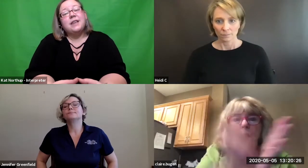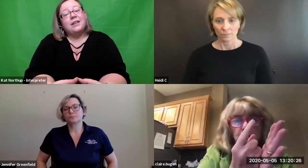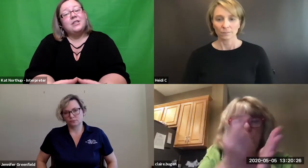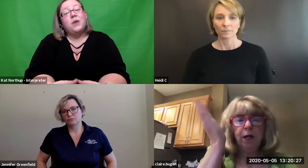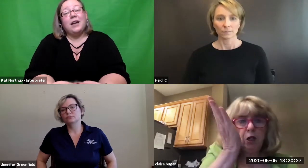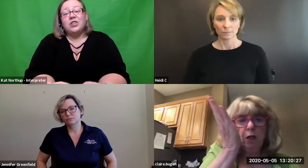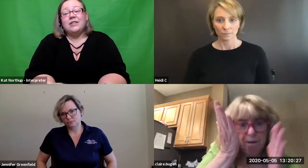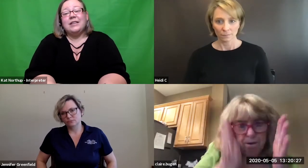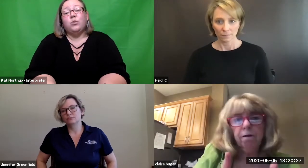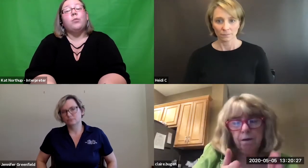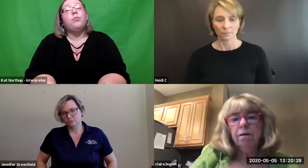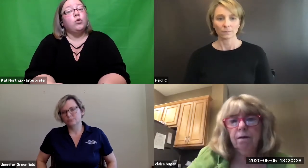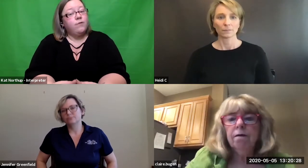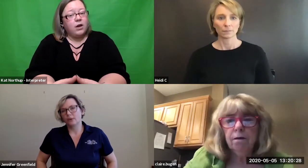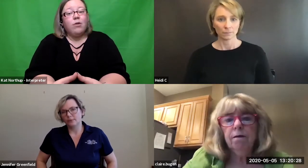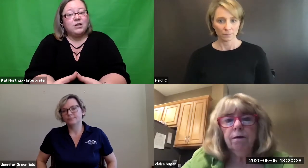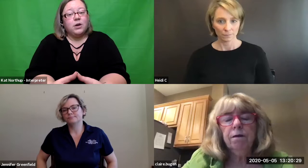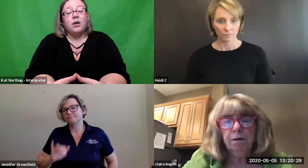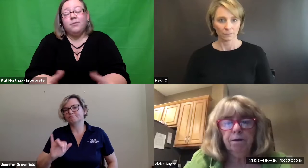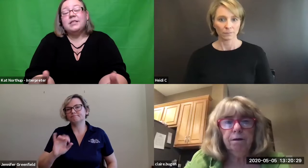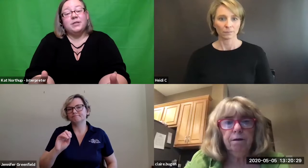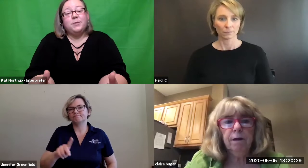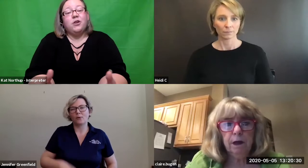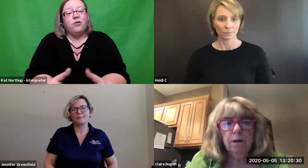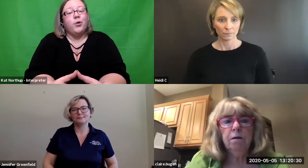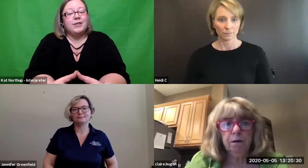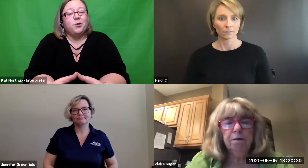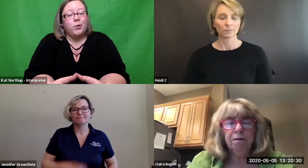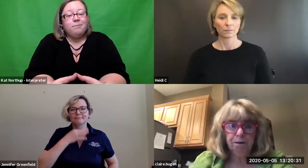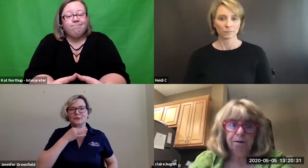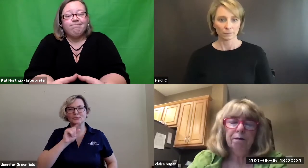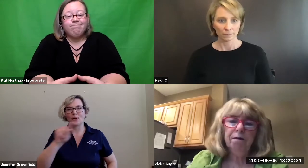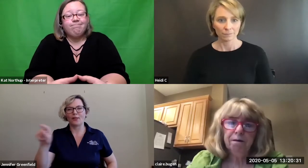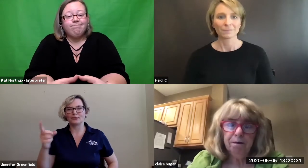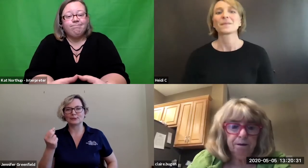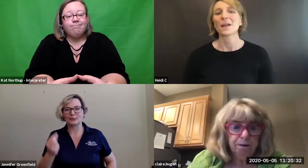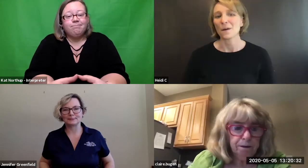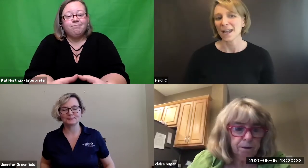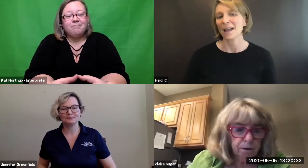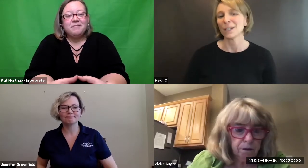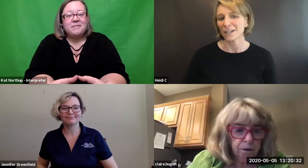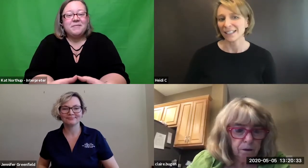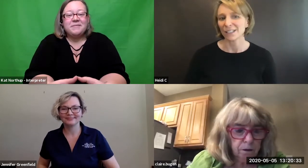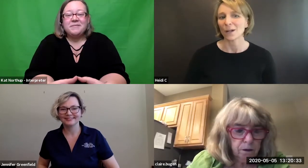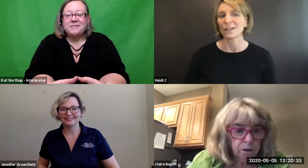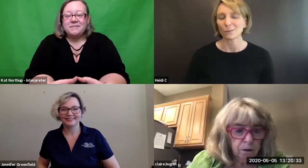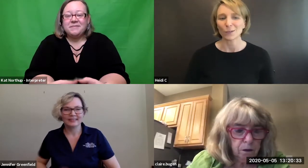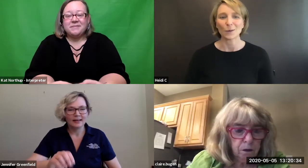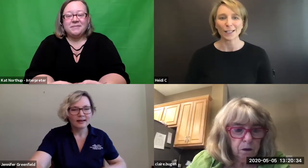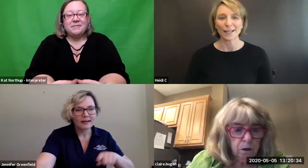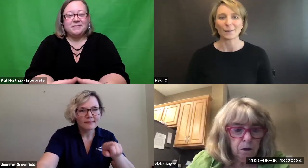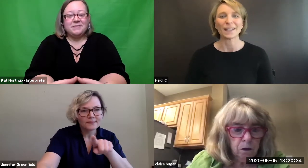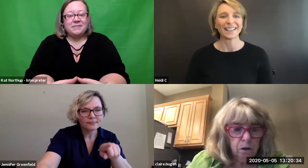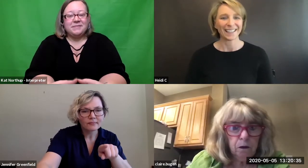We've decided to actually remove a commencement speaker from our ceremony. Okay, I'm curious as to what others will